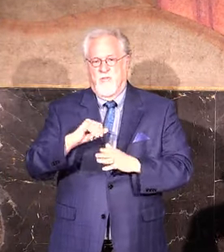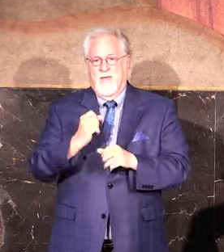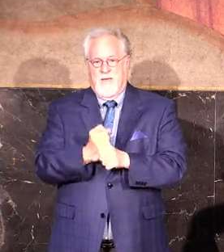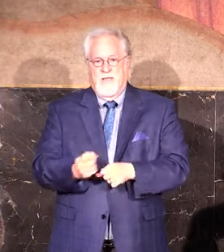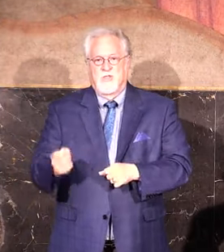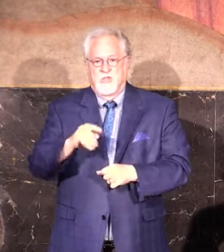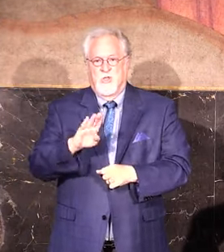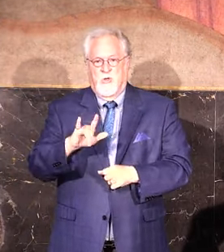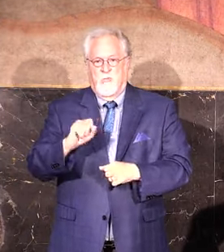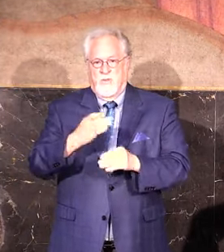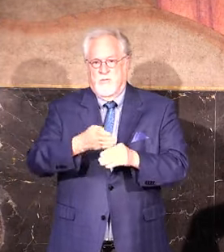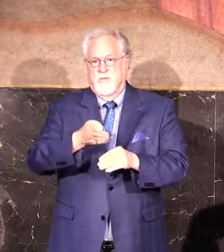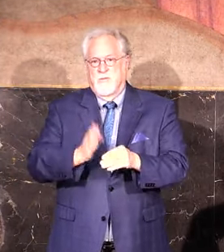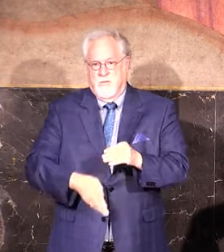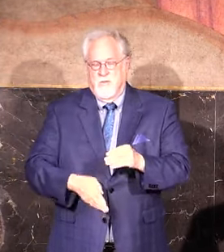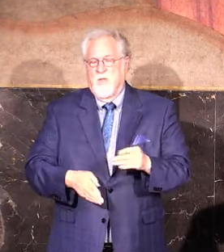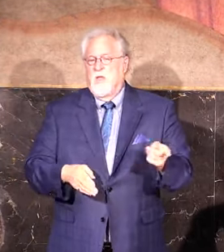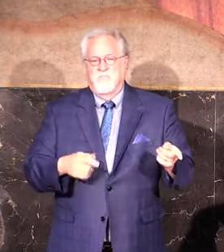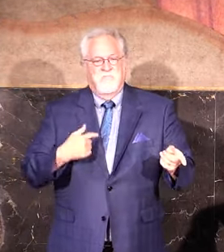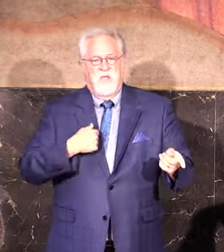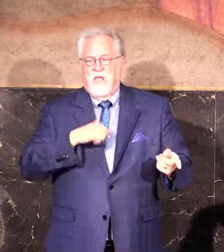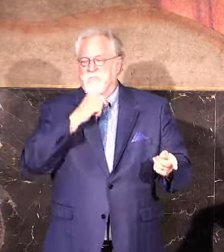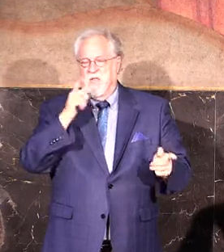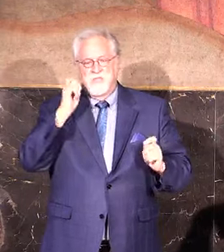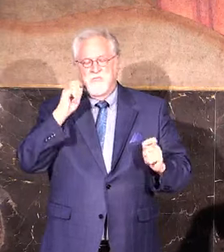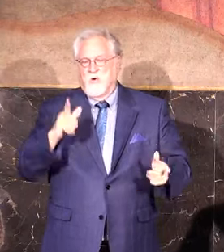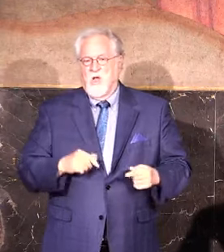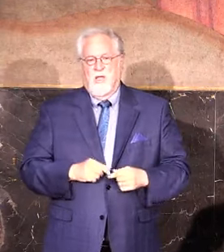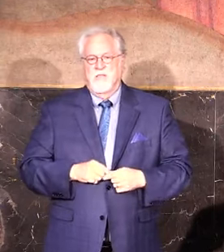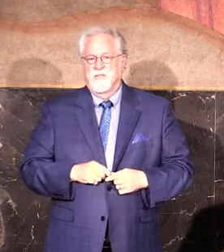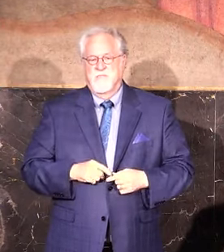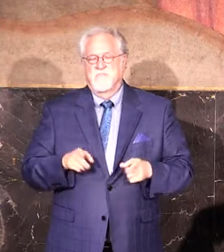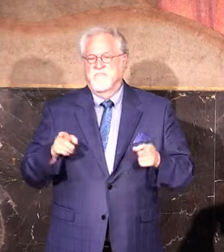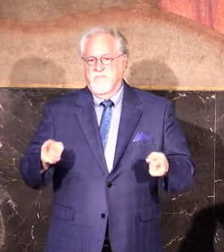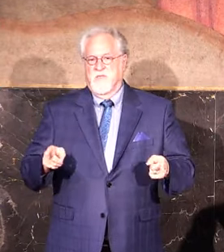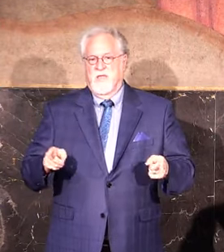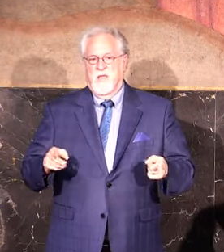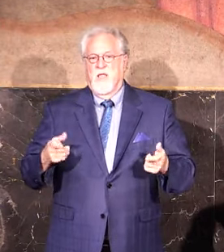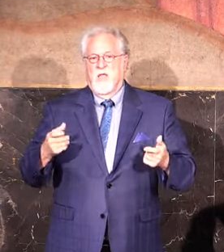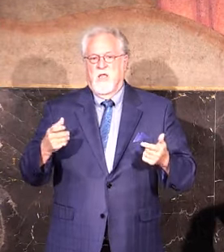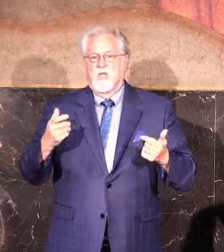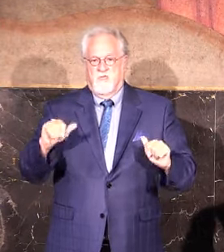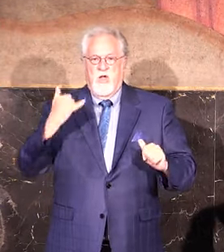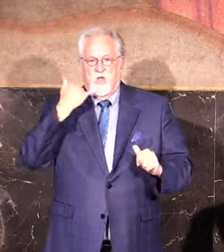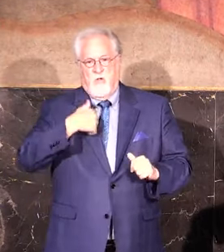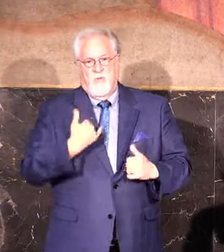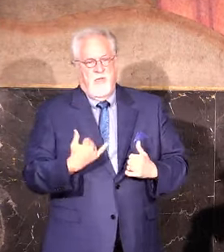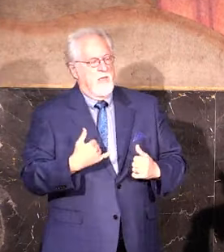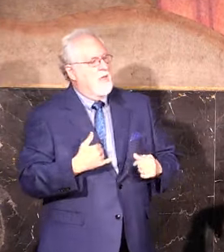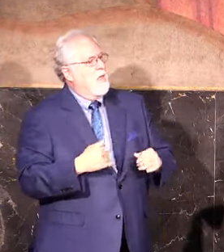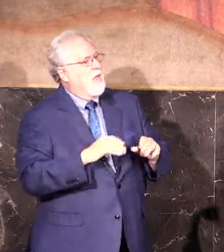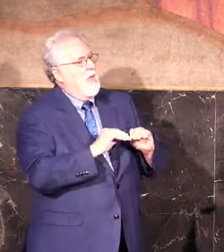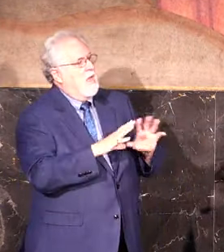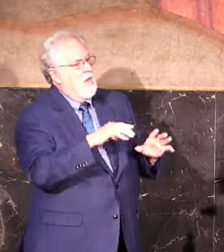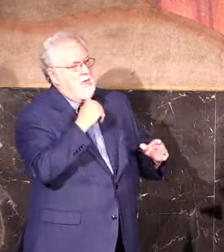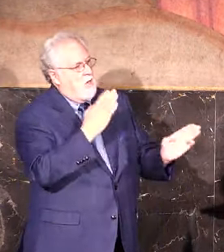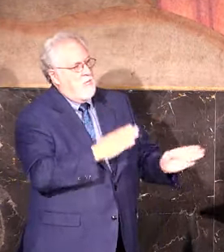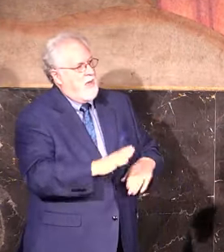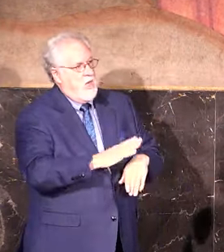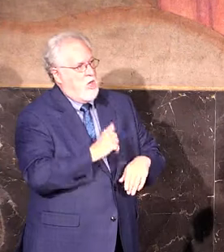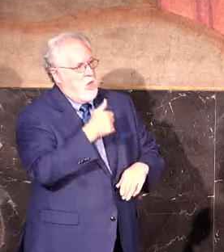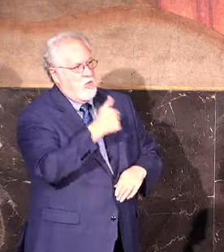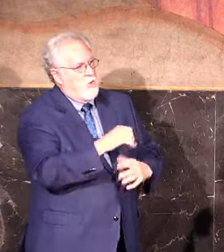done. So, I'm not surprised, and they did try to call me today. And so just to be clear, you're not planning on calling your